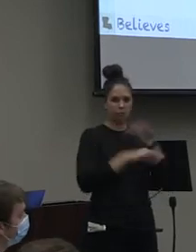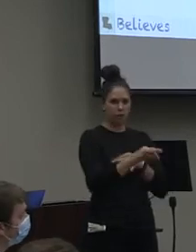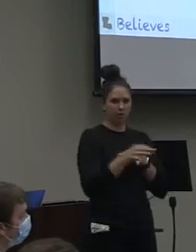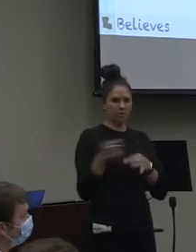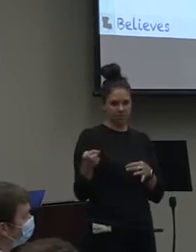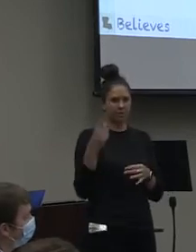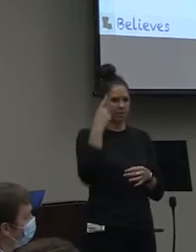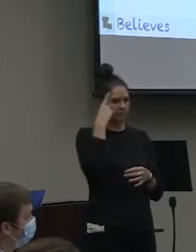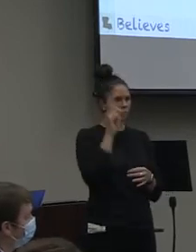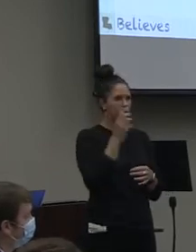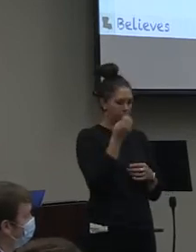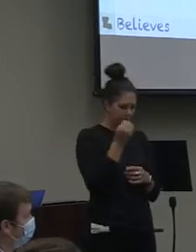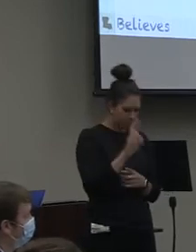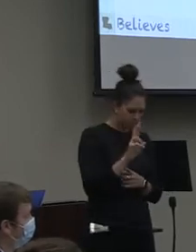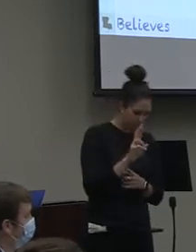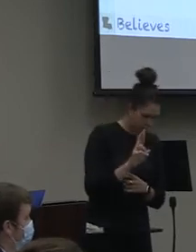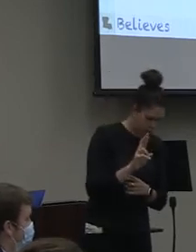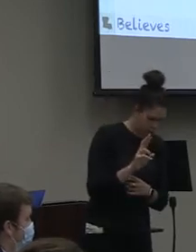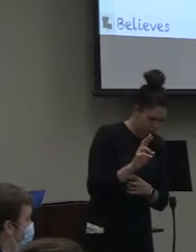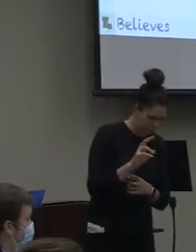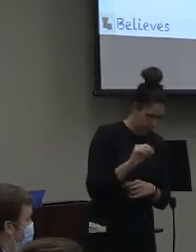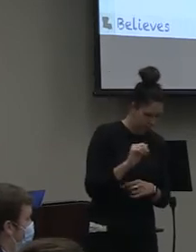A proxy for Mr. Richard.